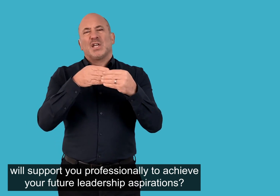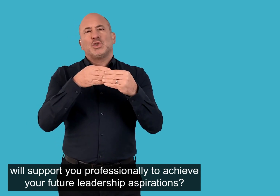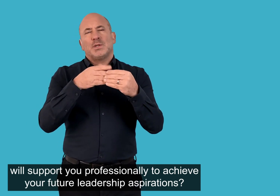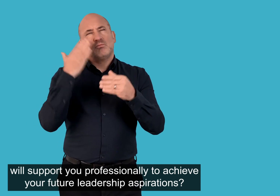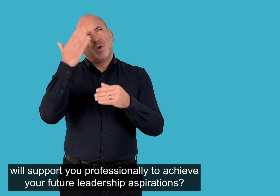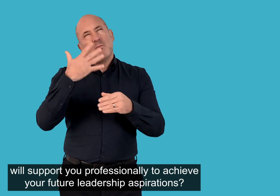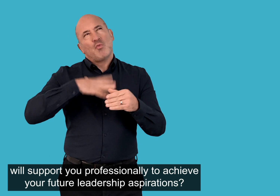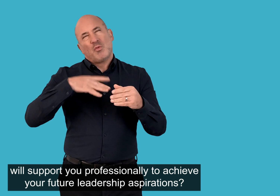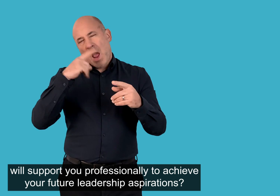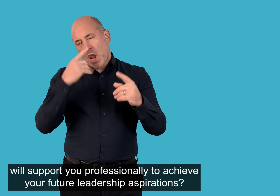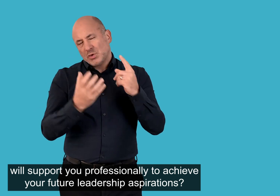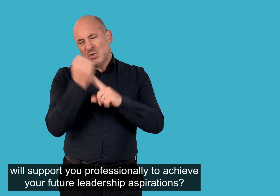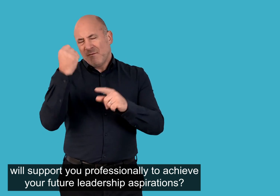leadership aspirations.